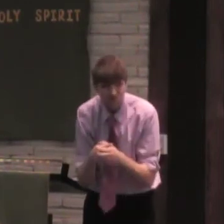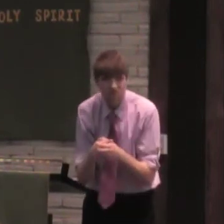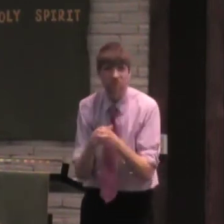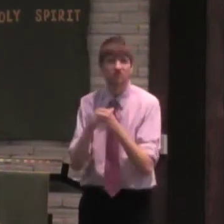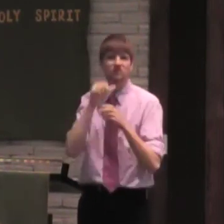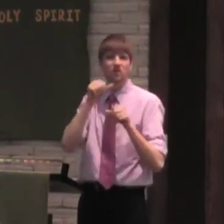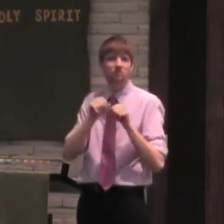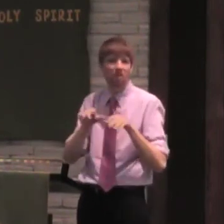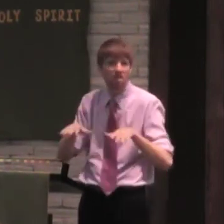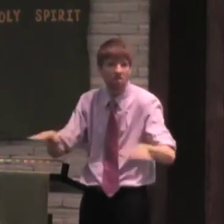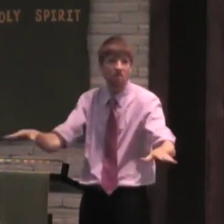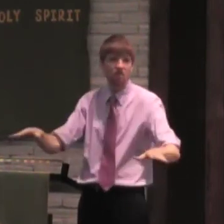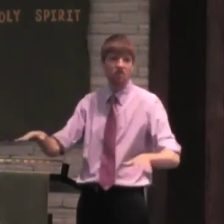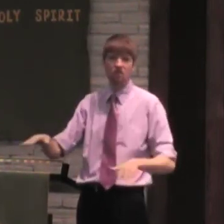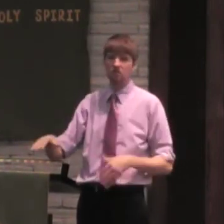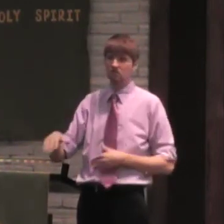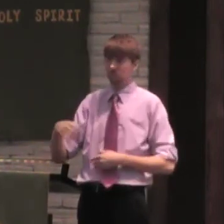stay together.